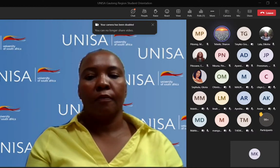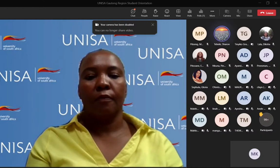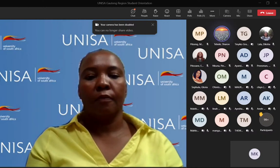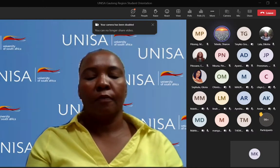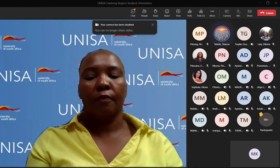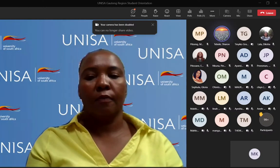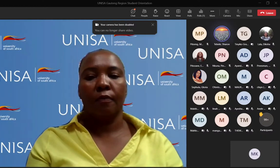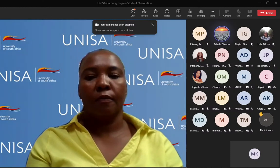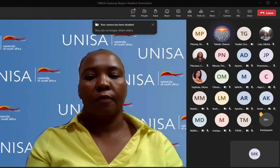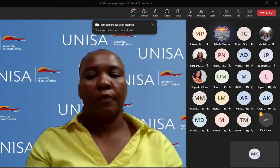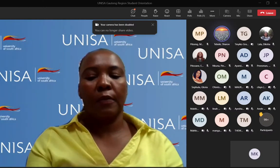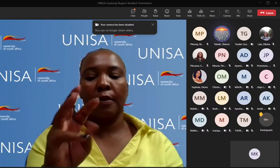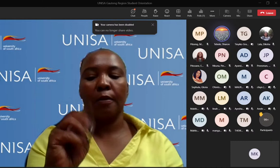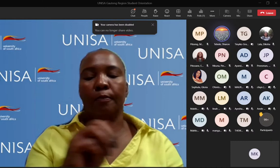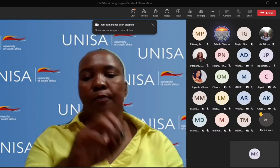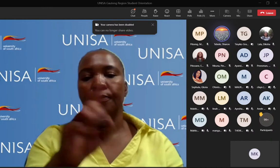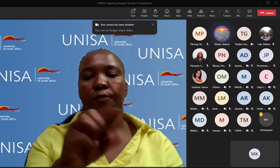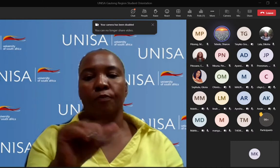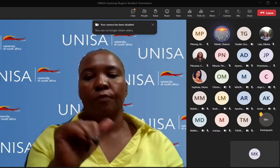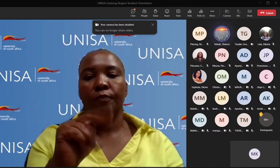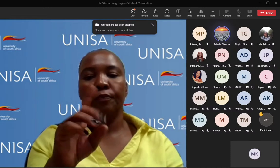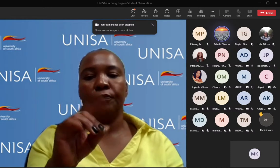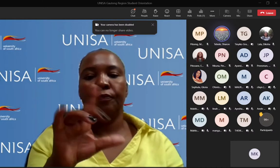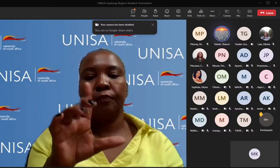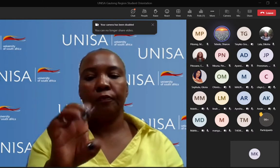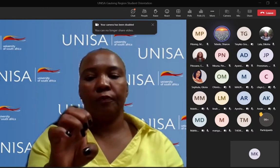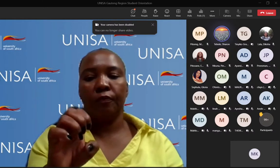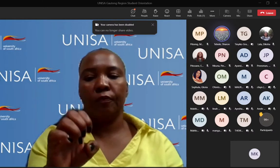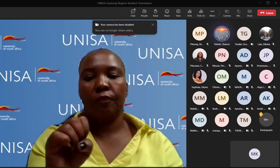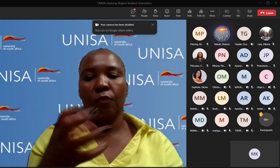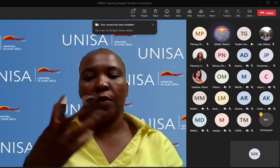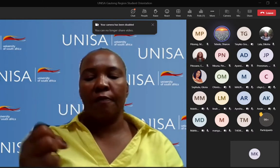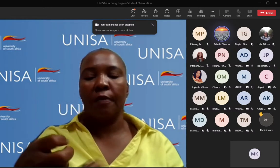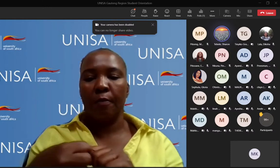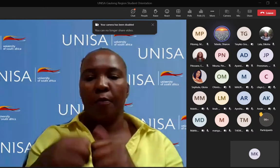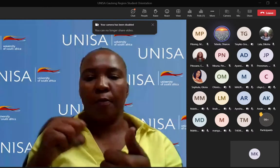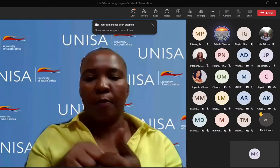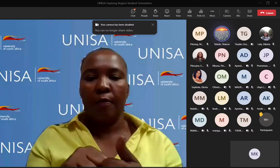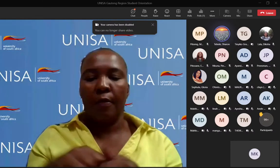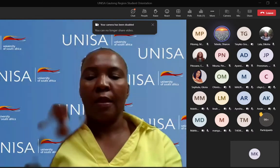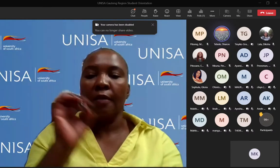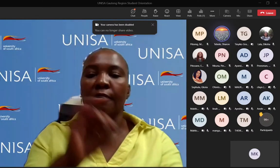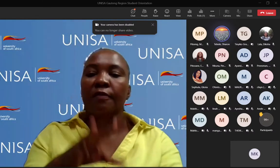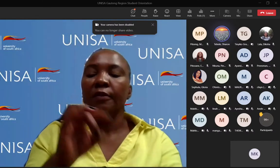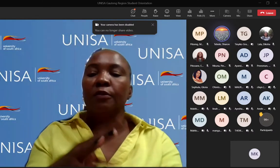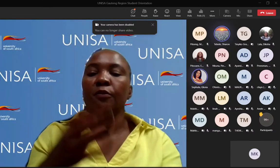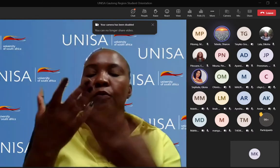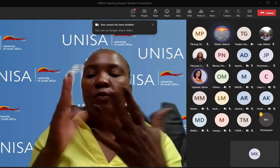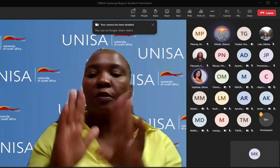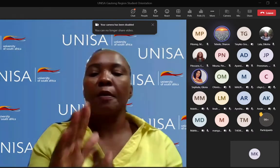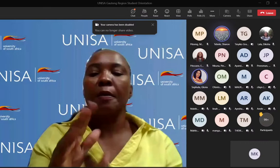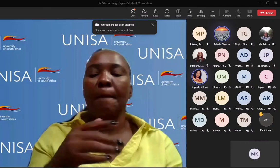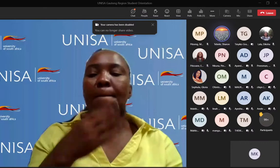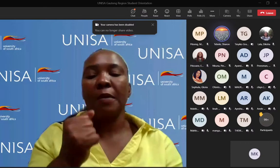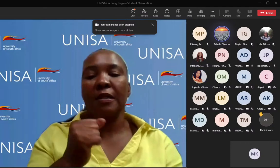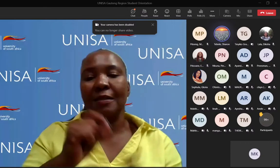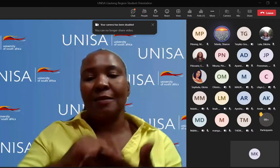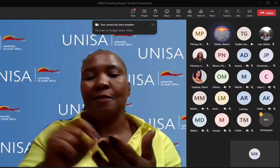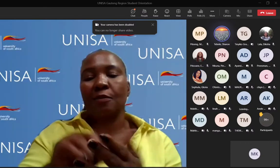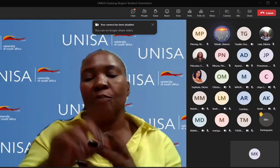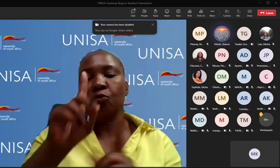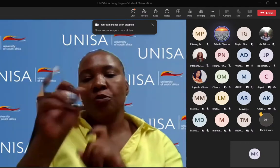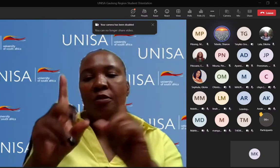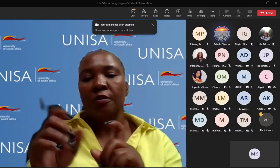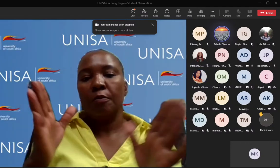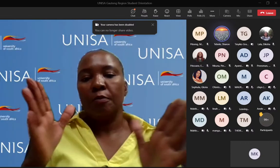are you struggling please unmute and I also advise students please write your questions in the chat box even after